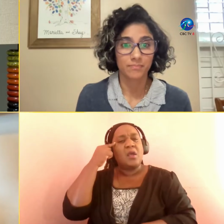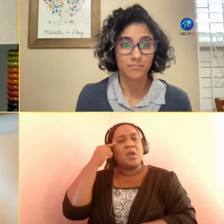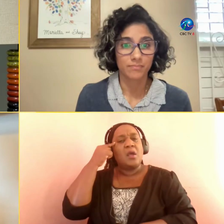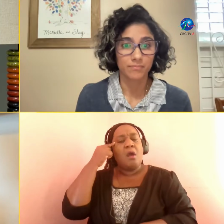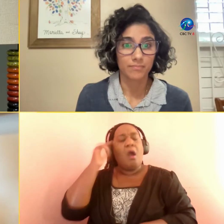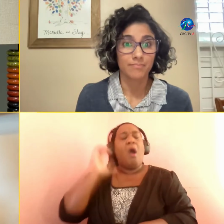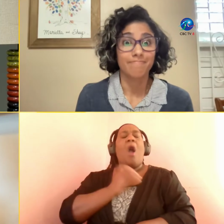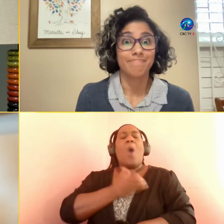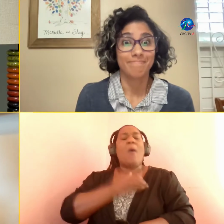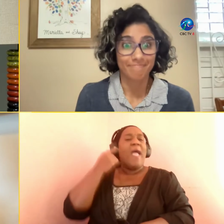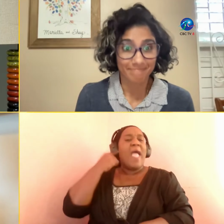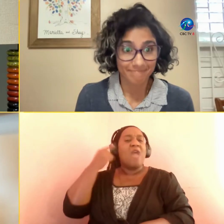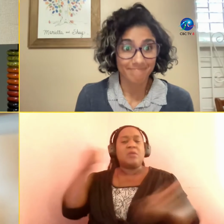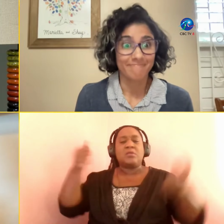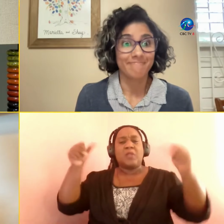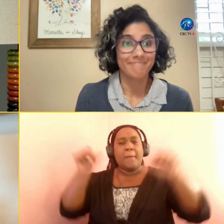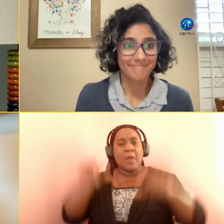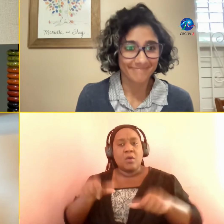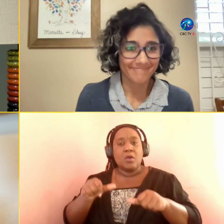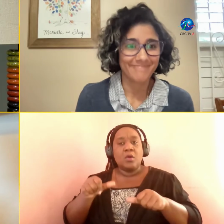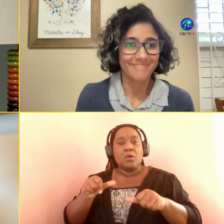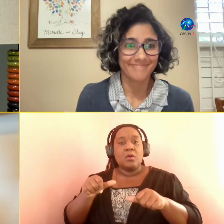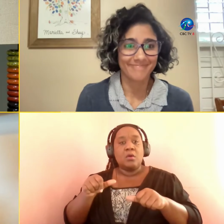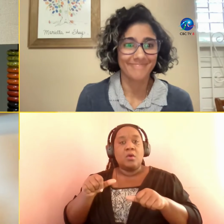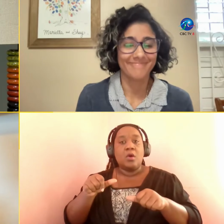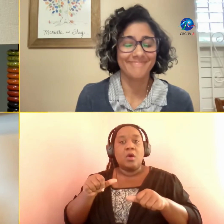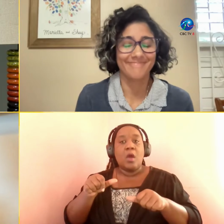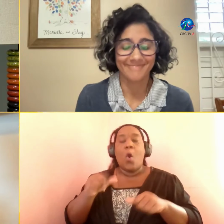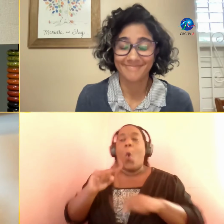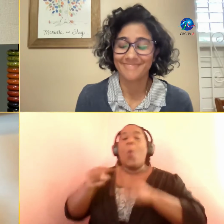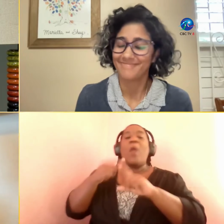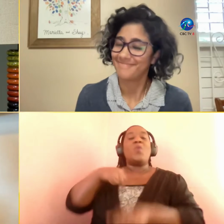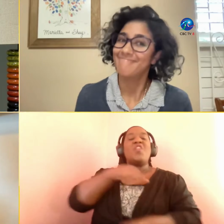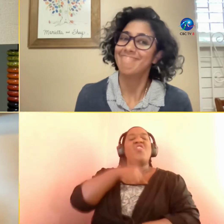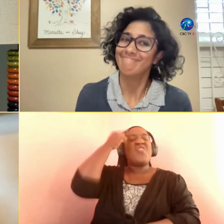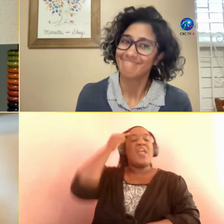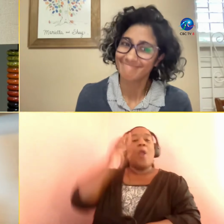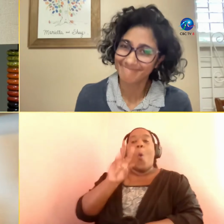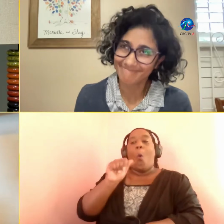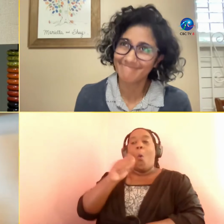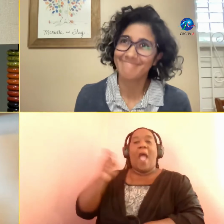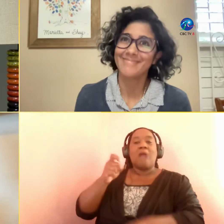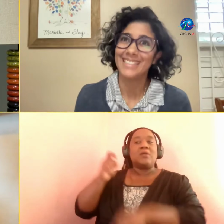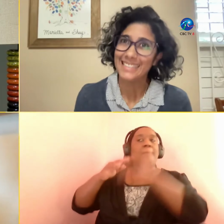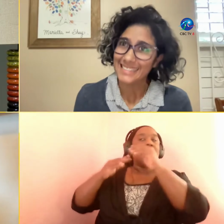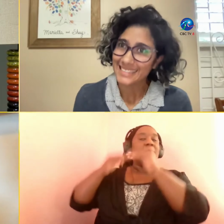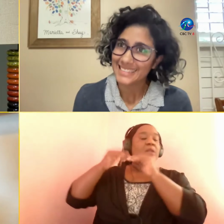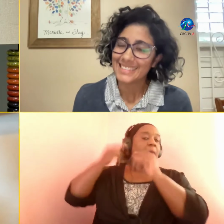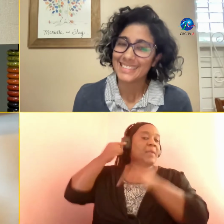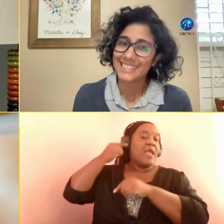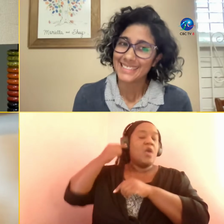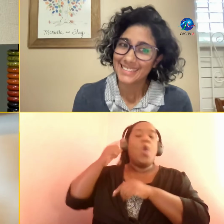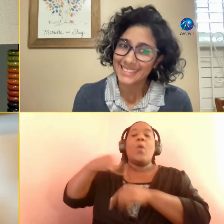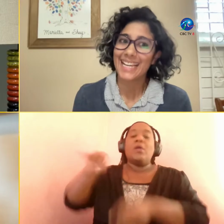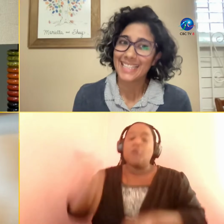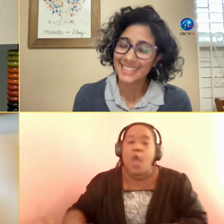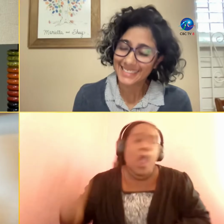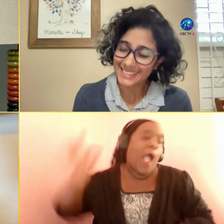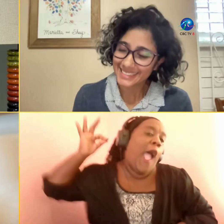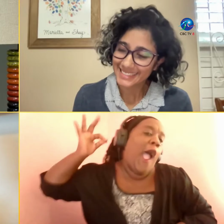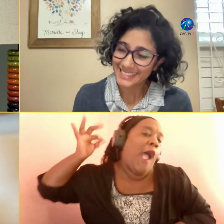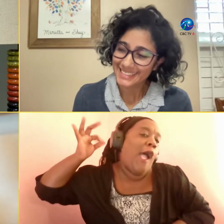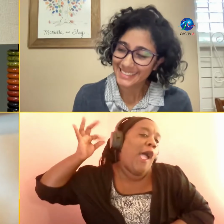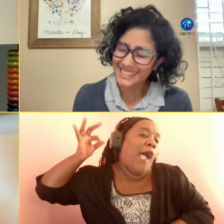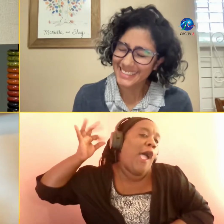wax, there's something going on there. So you know what we reach for? The cotton swabs, the hair pin, all of those kinds of things to fix